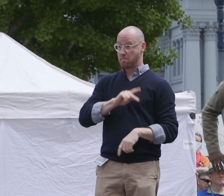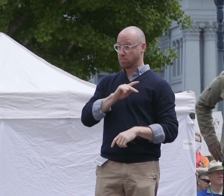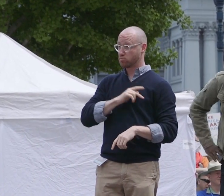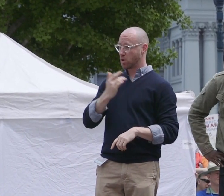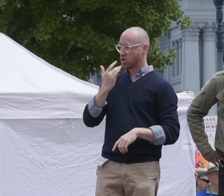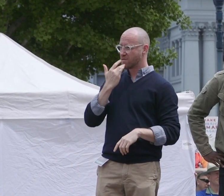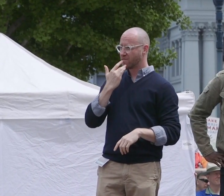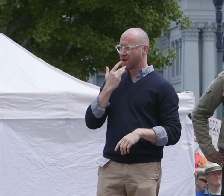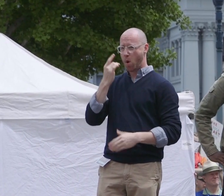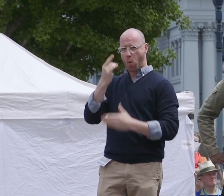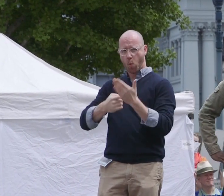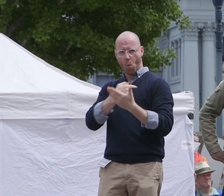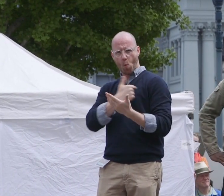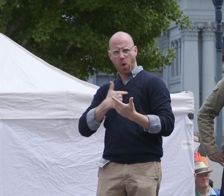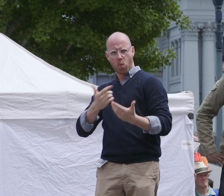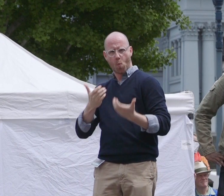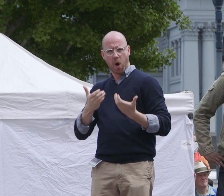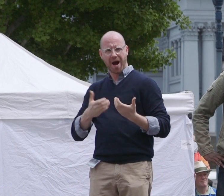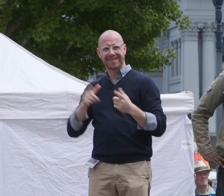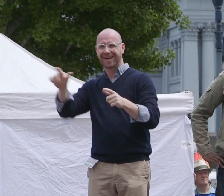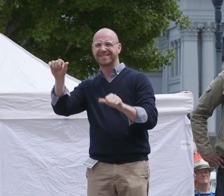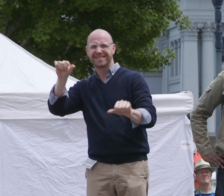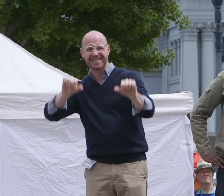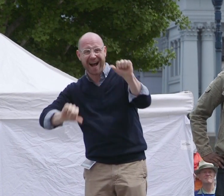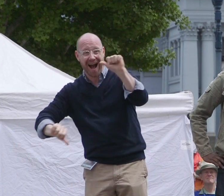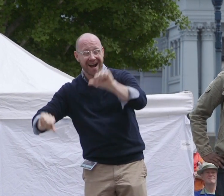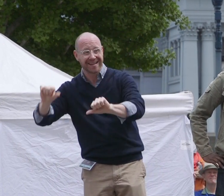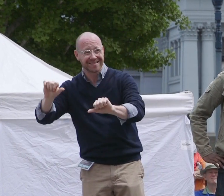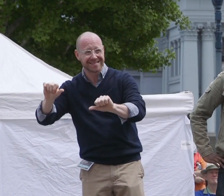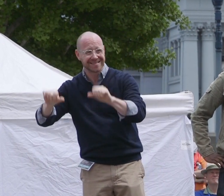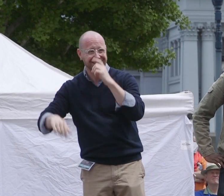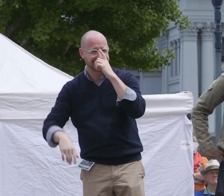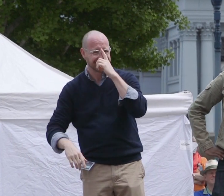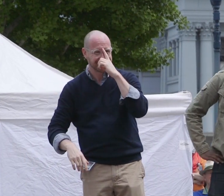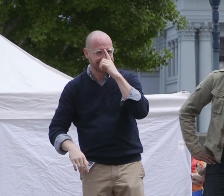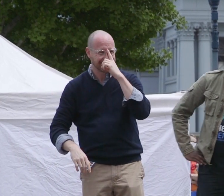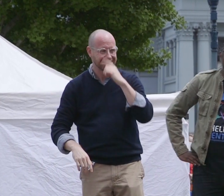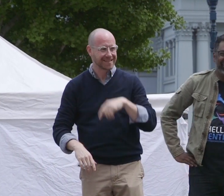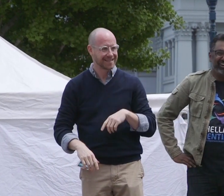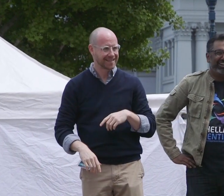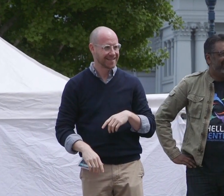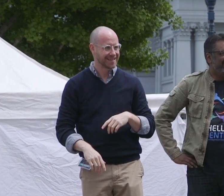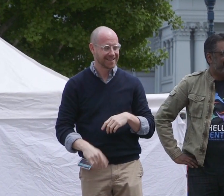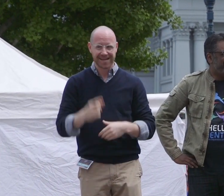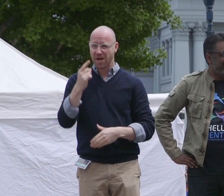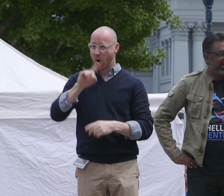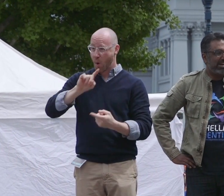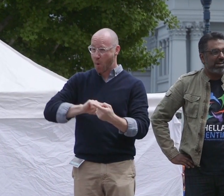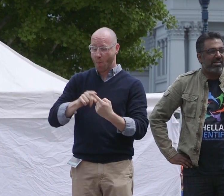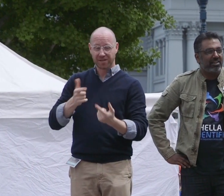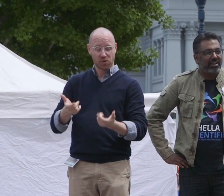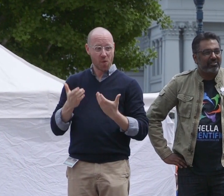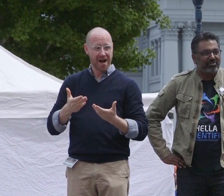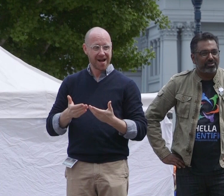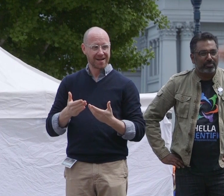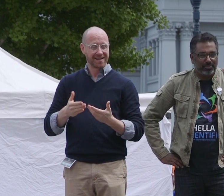favorite is, what do we want? Evidence-based policies. When do we want?